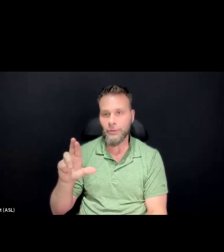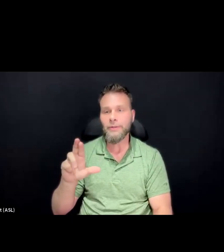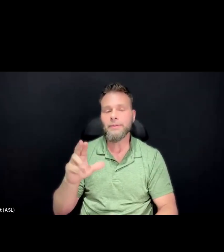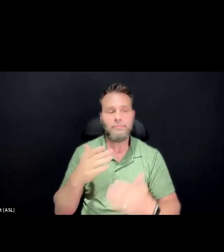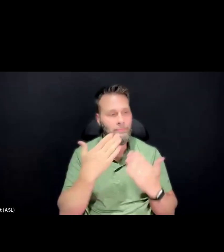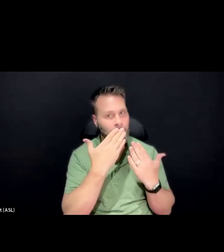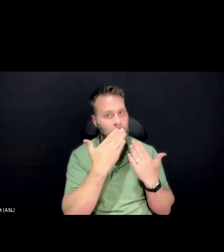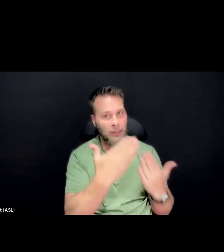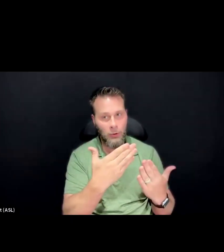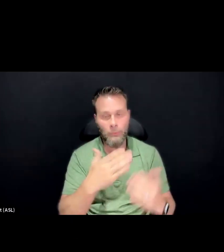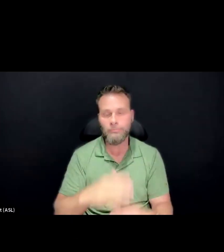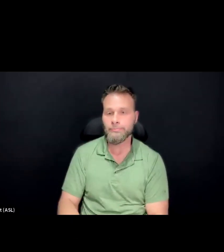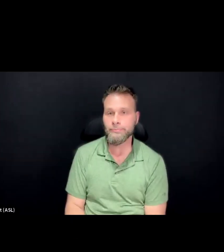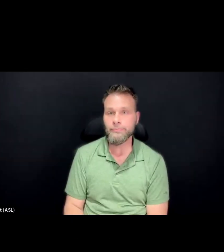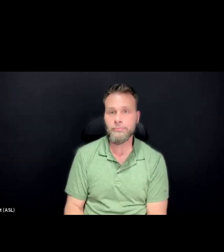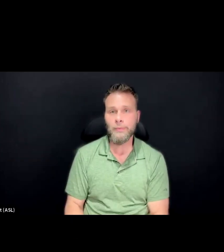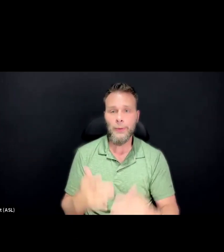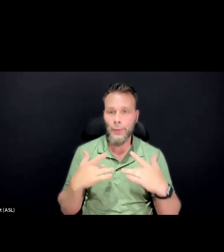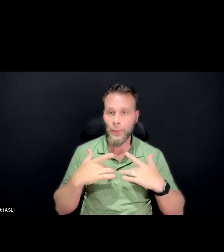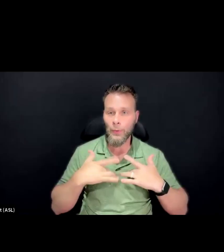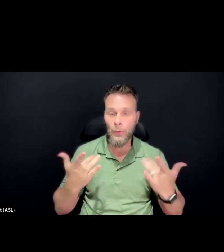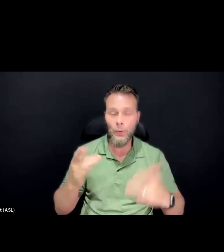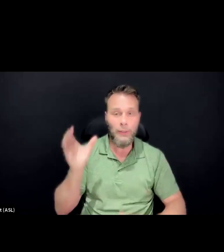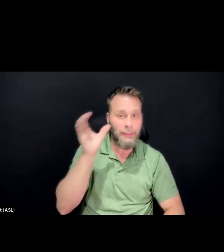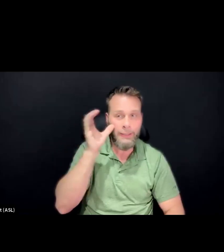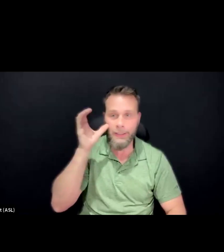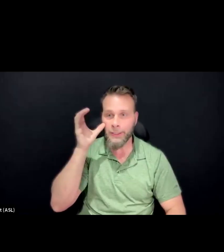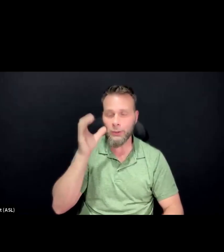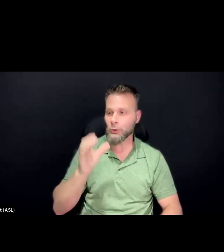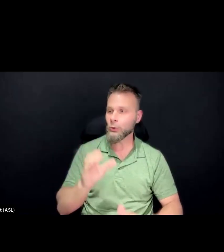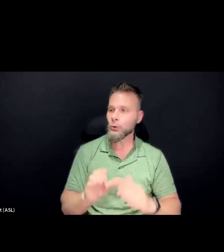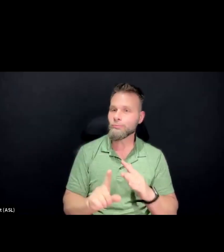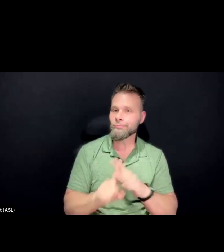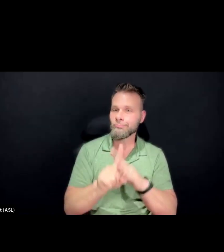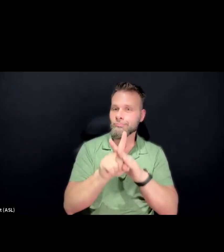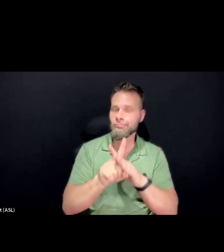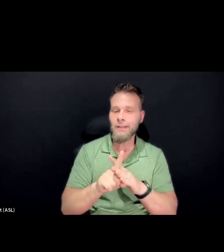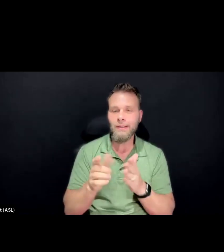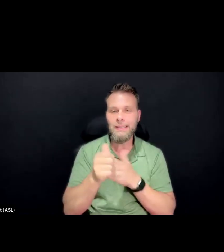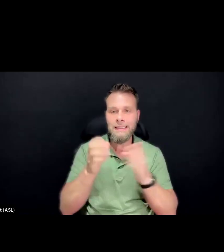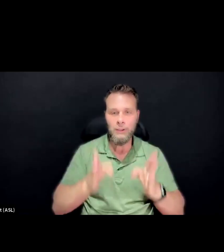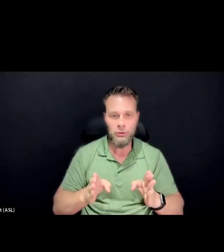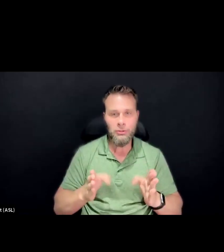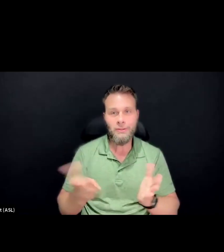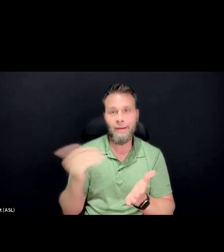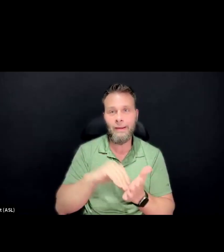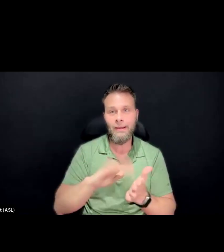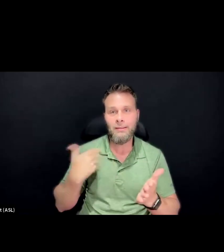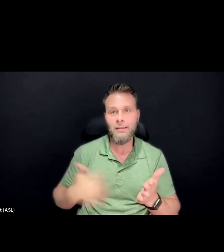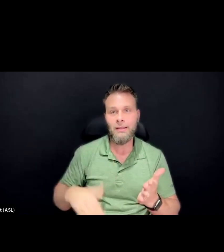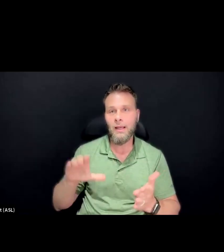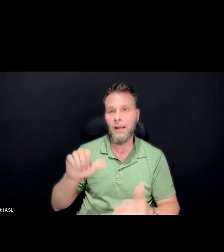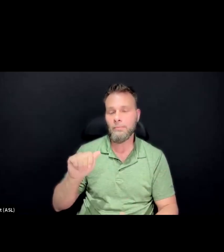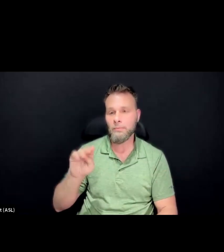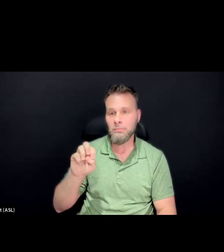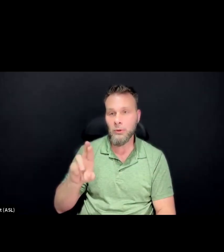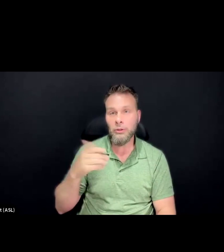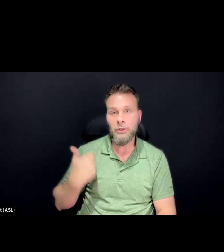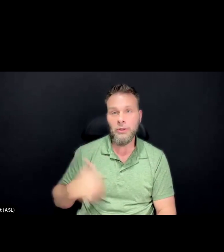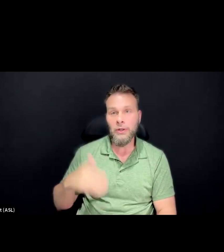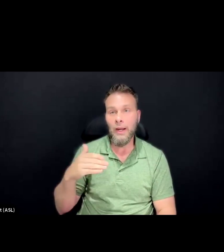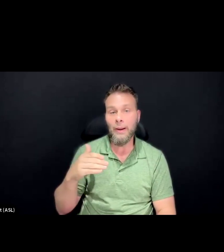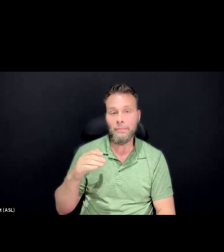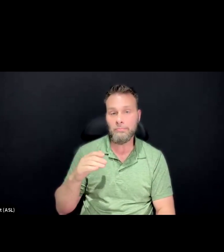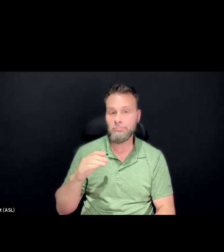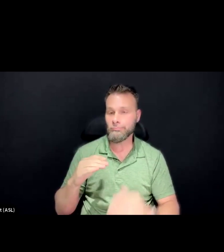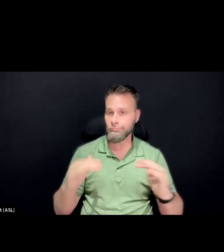Yesi. It's so great to hear from emerging leaders. Again, my name is Amor Reed. I'm a rising junior at